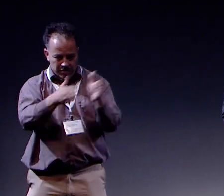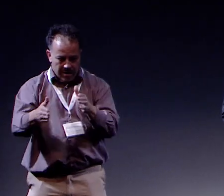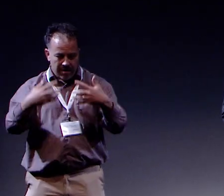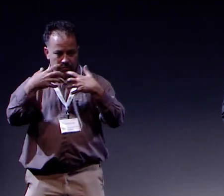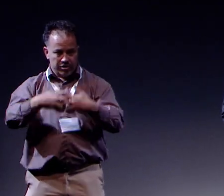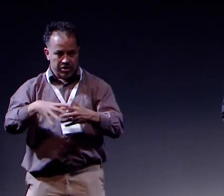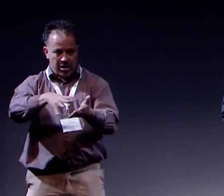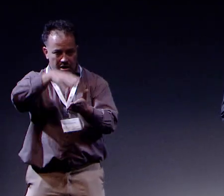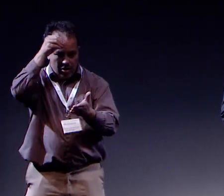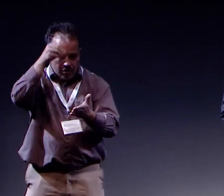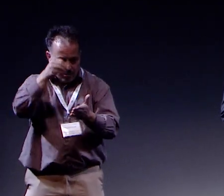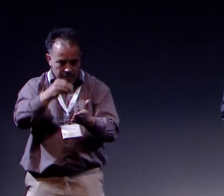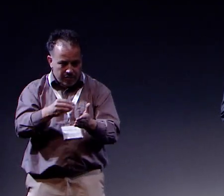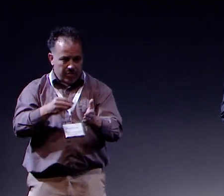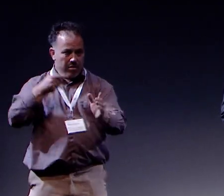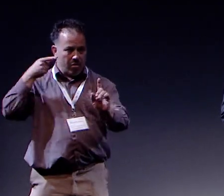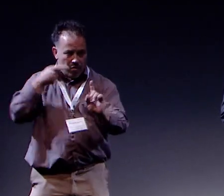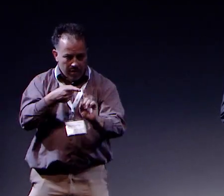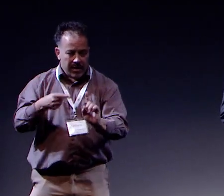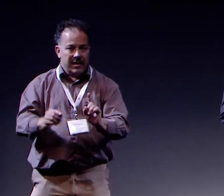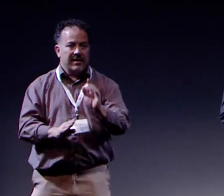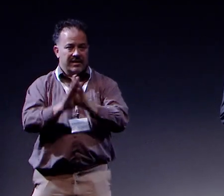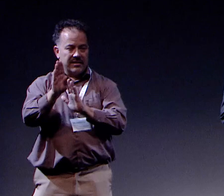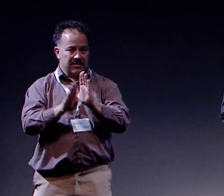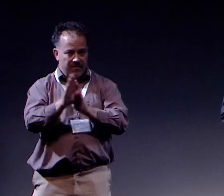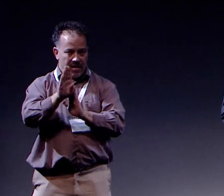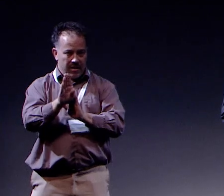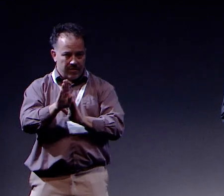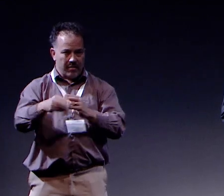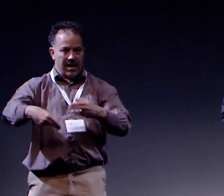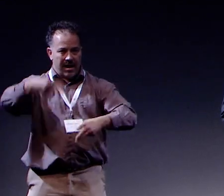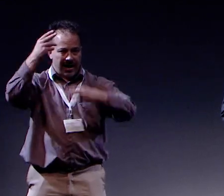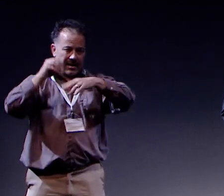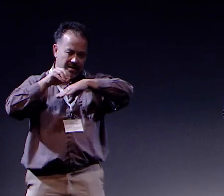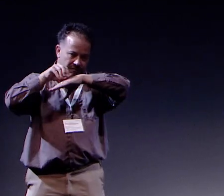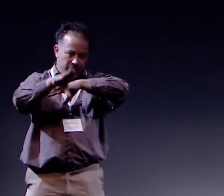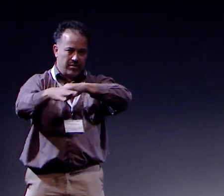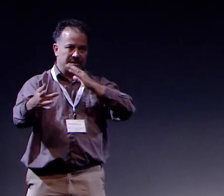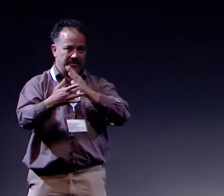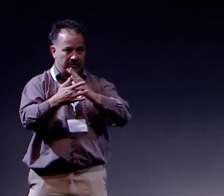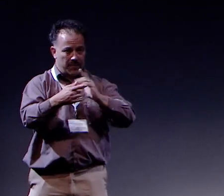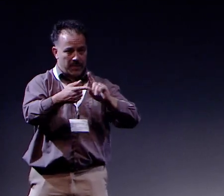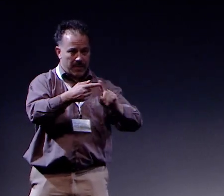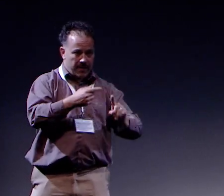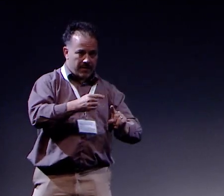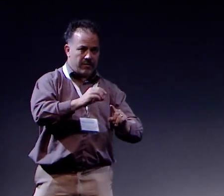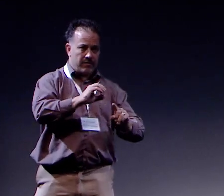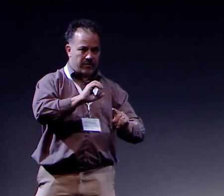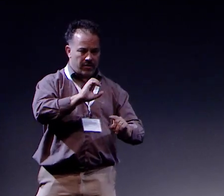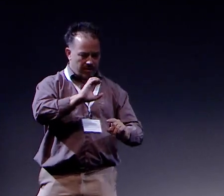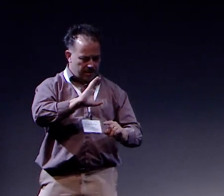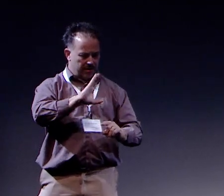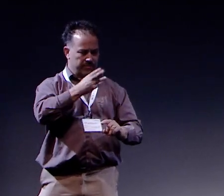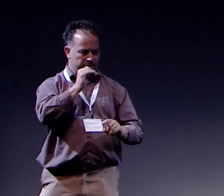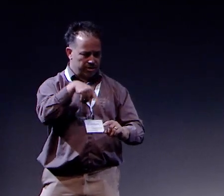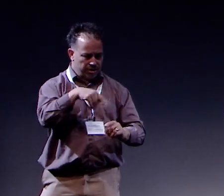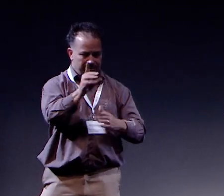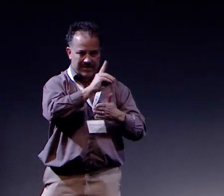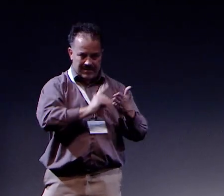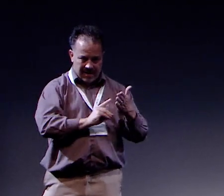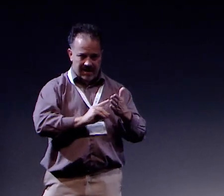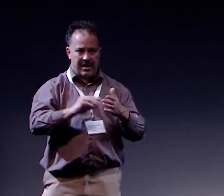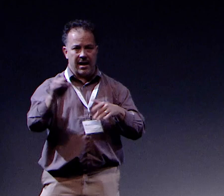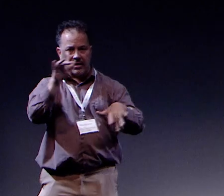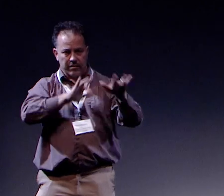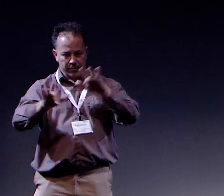learning initiatives. He has invented highly influential technologies ranging from chip design and computer architecture